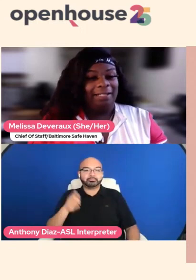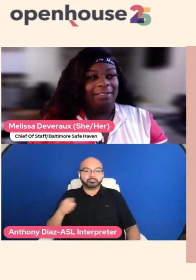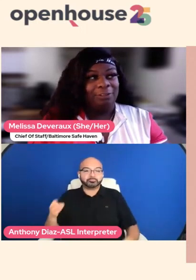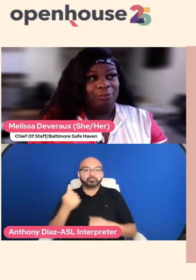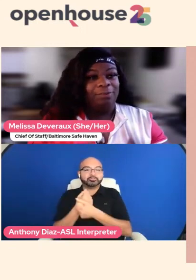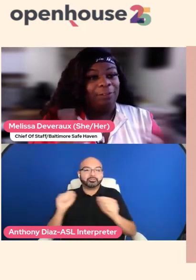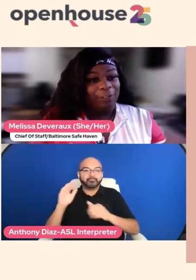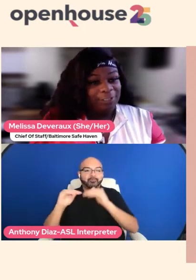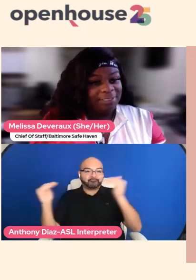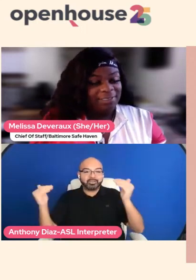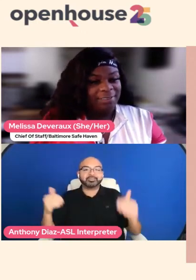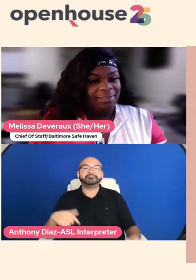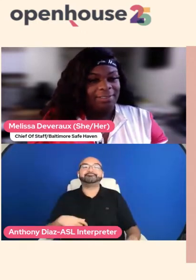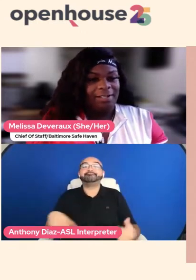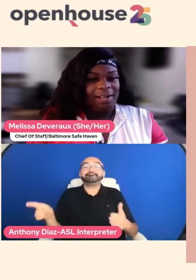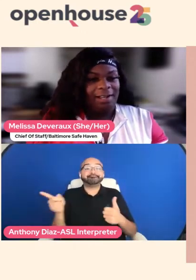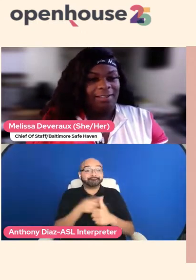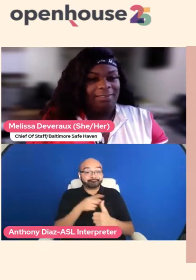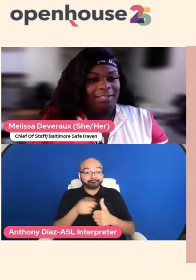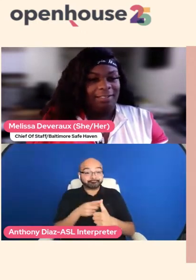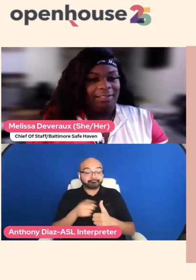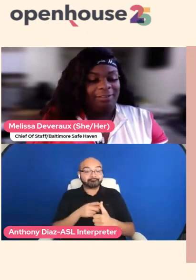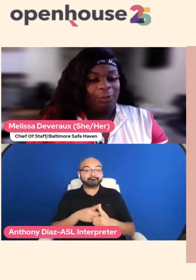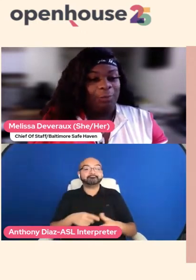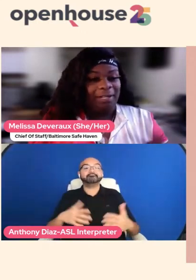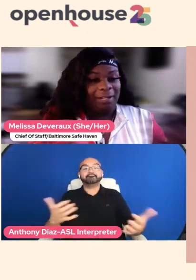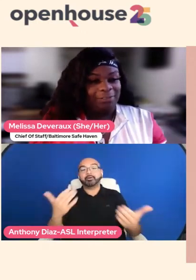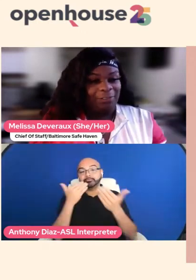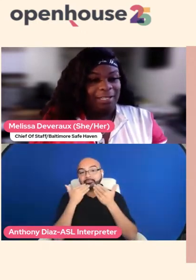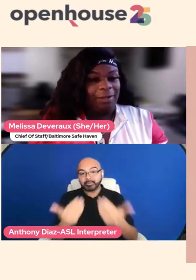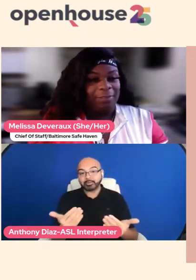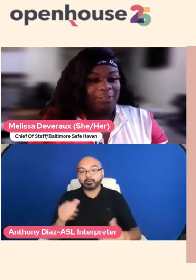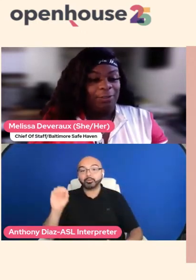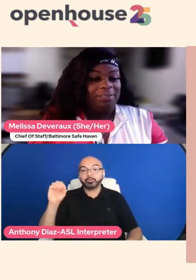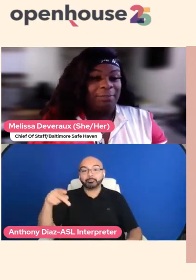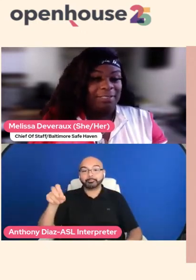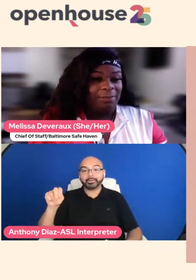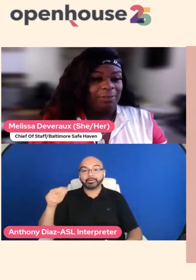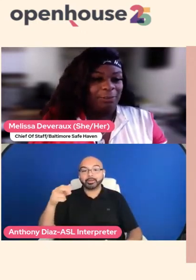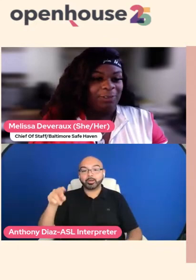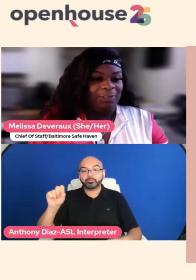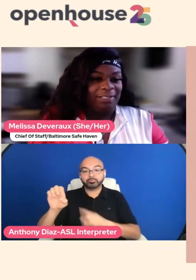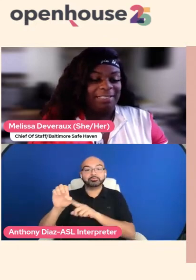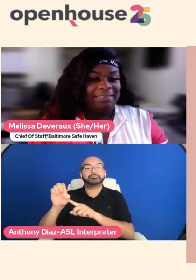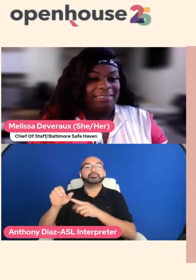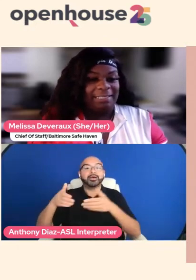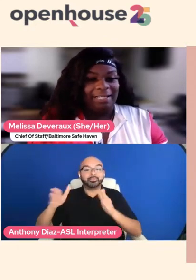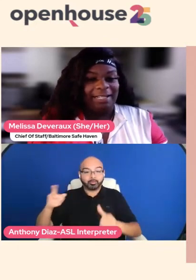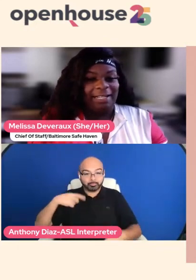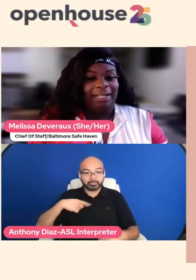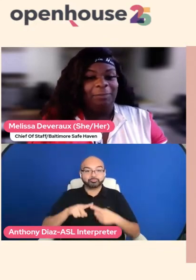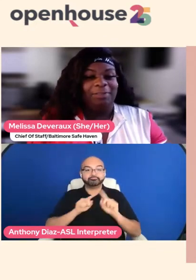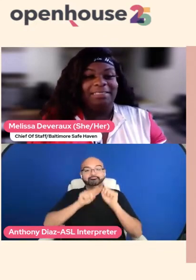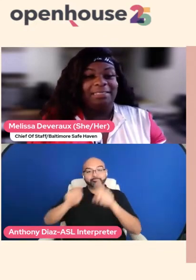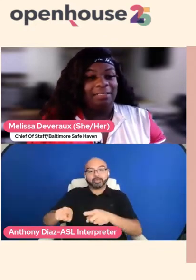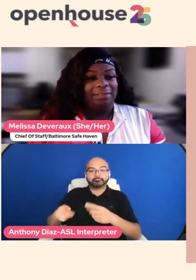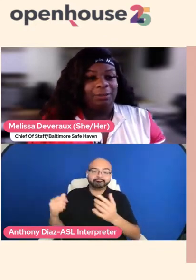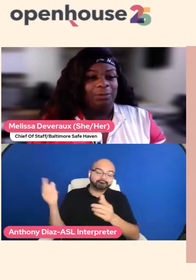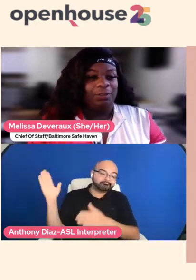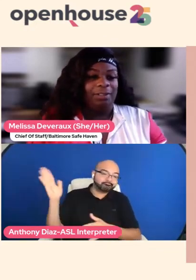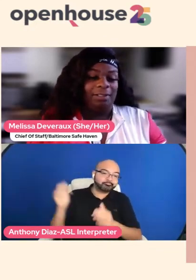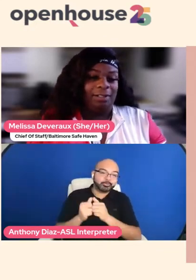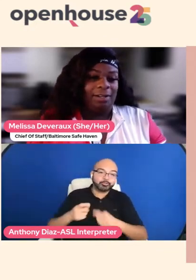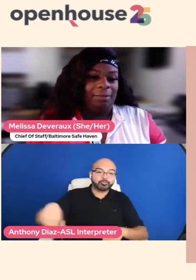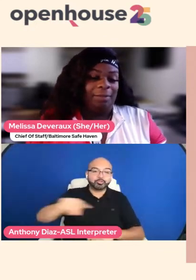would like to first thank Open House for allowing me to hold space with you all today and